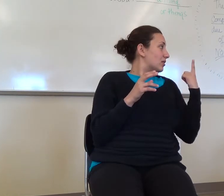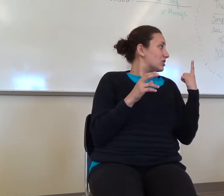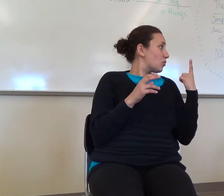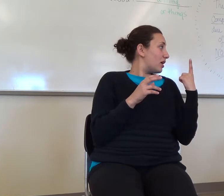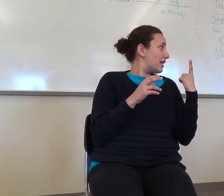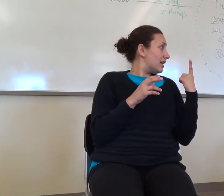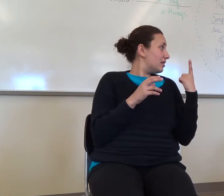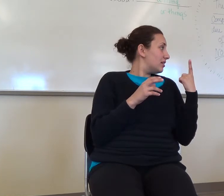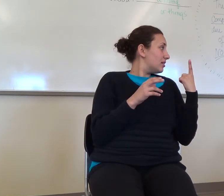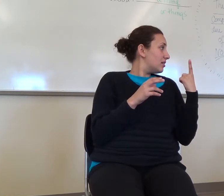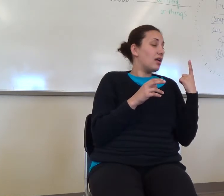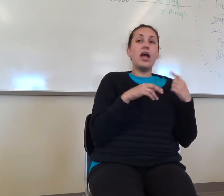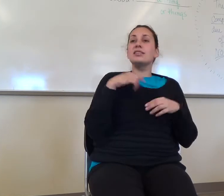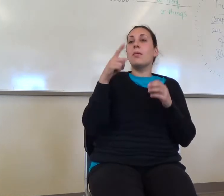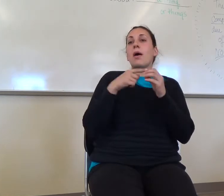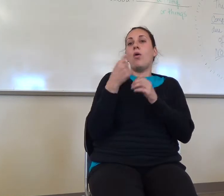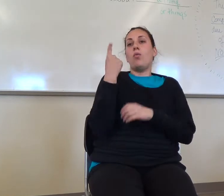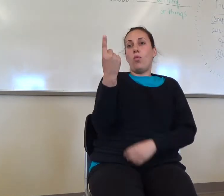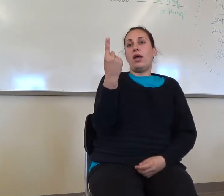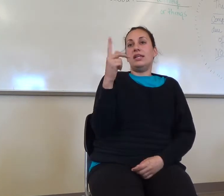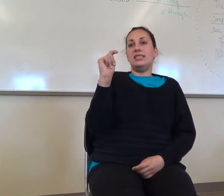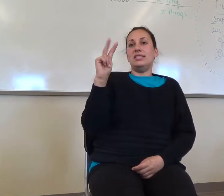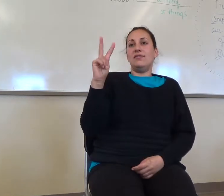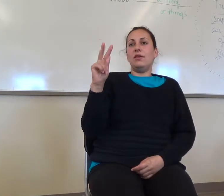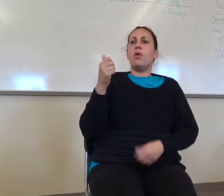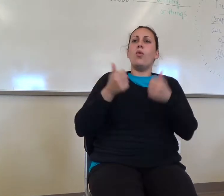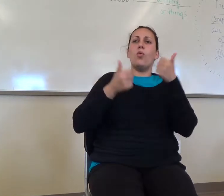just one then? It's about one. Which one?